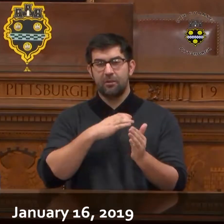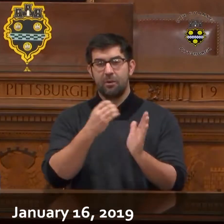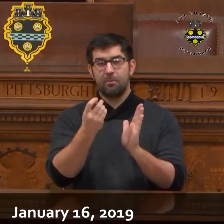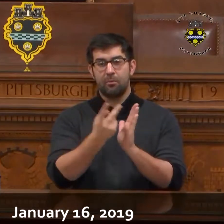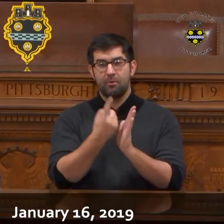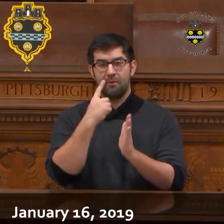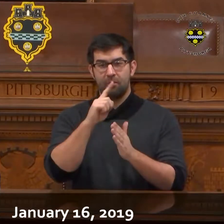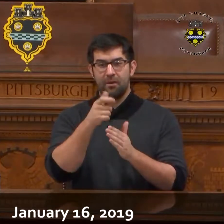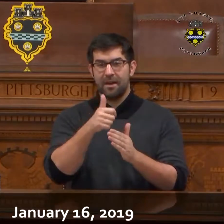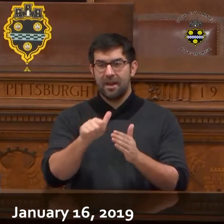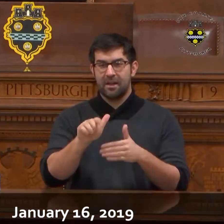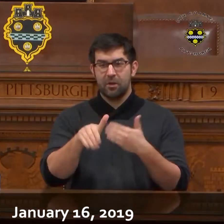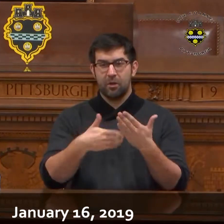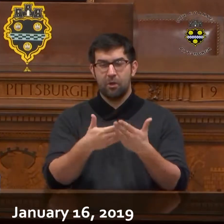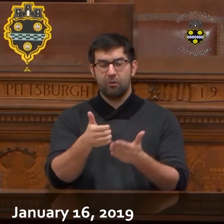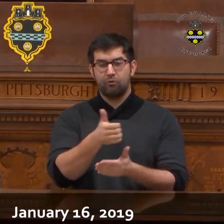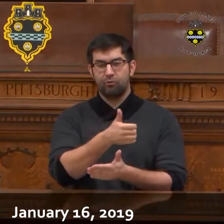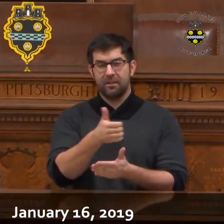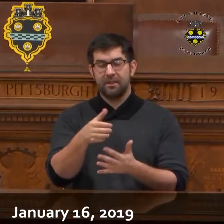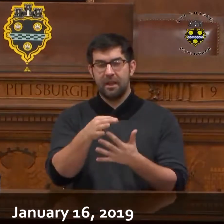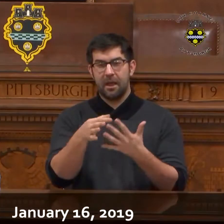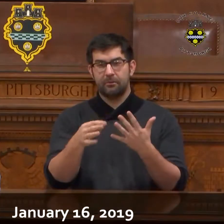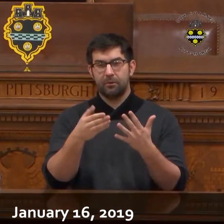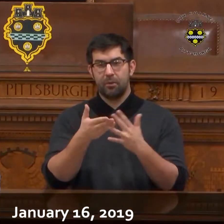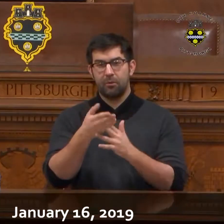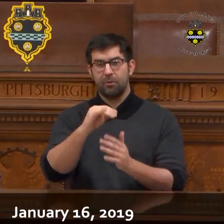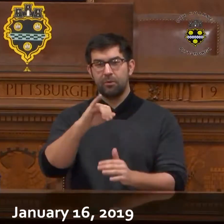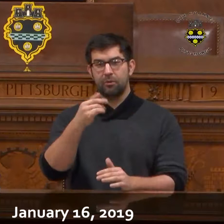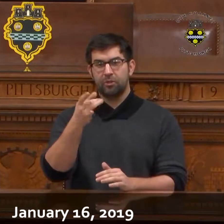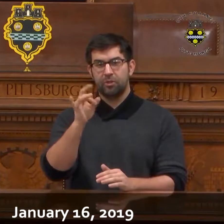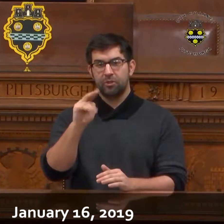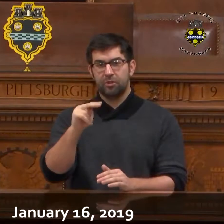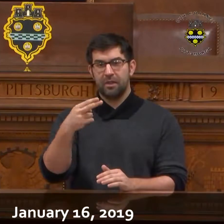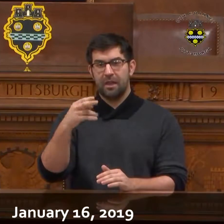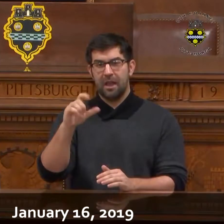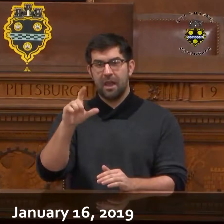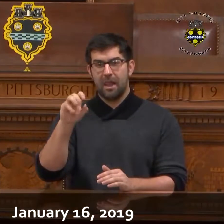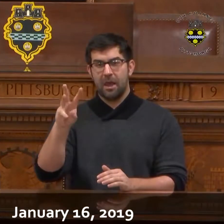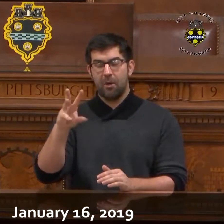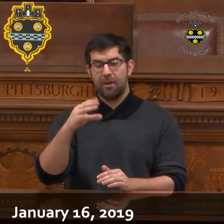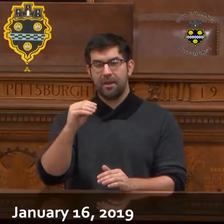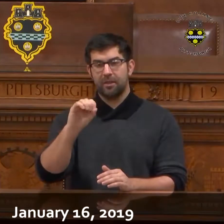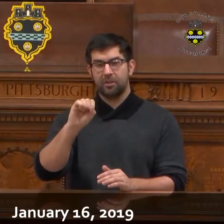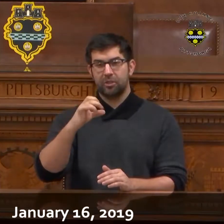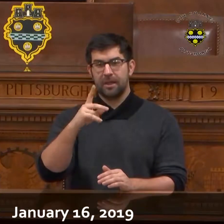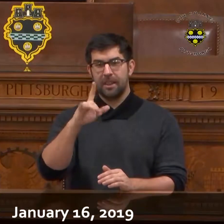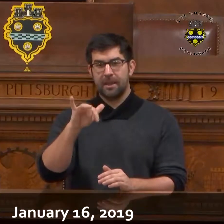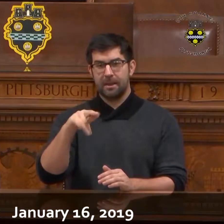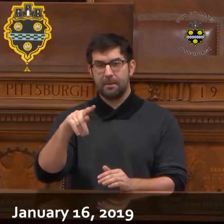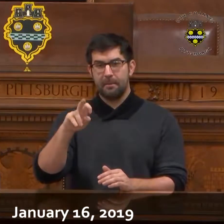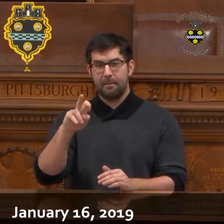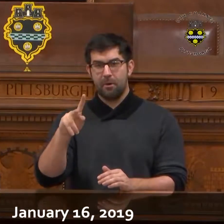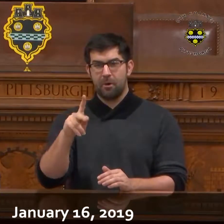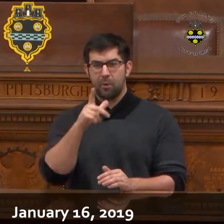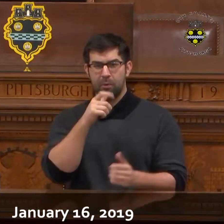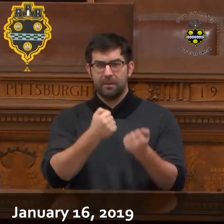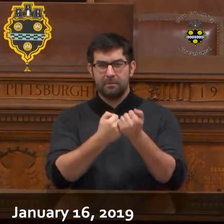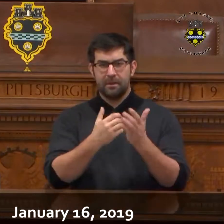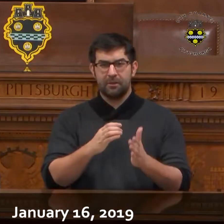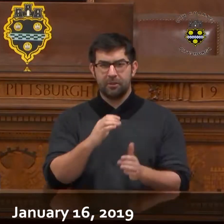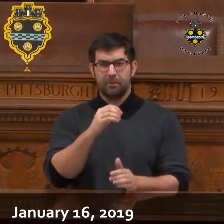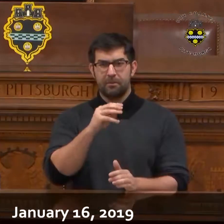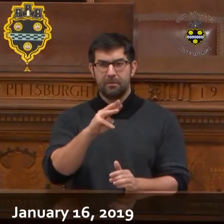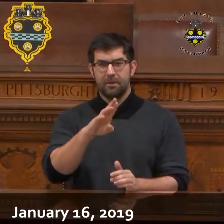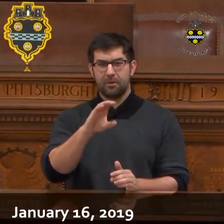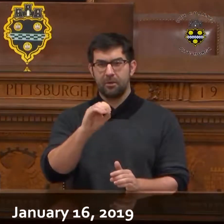and all transit options through Junction Hollow and Shenley Park, sponsored by Mr. O'Connor. Land Use